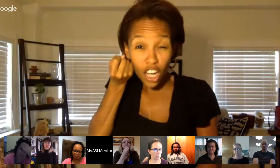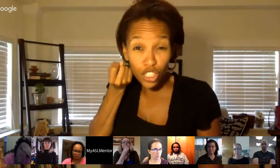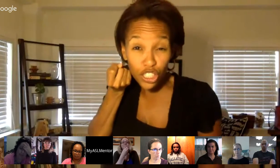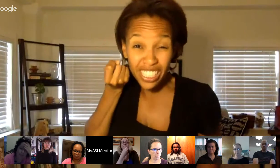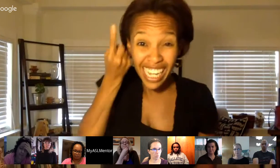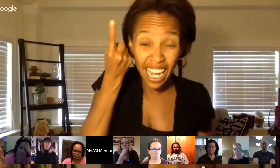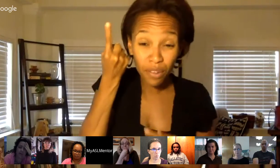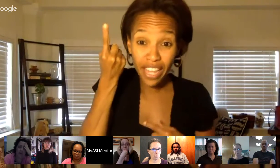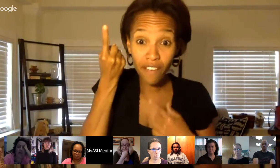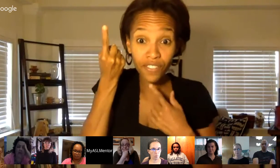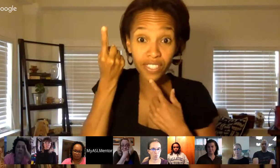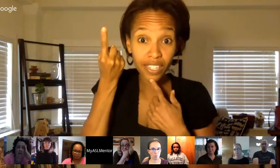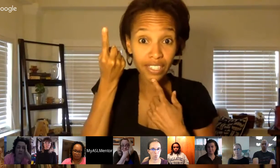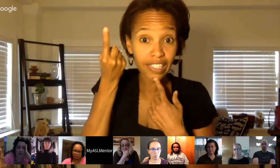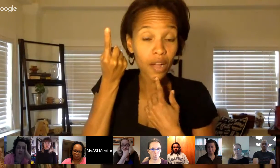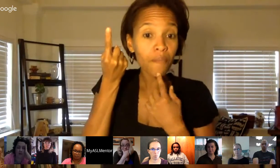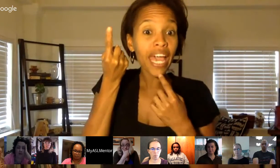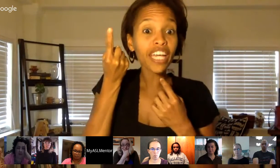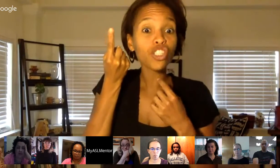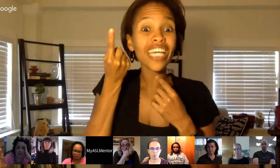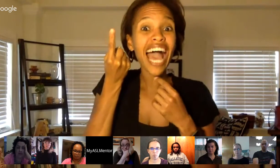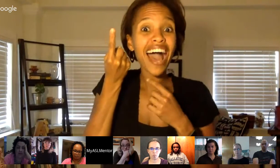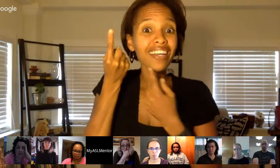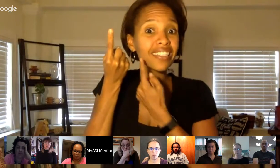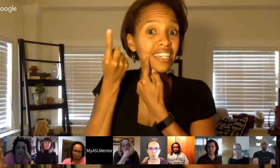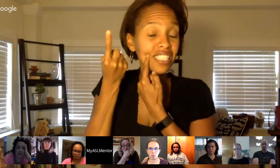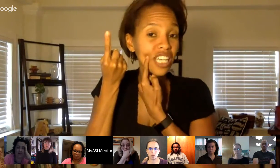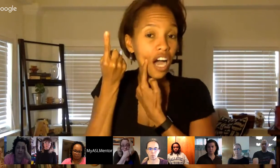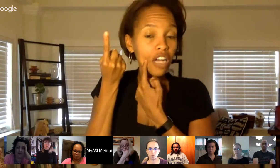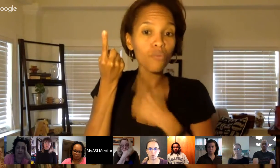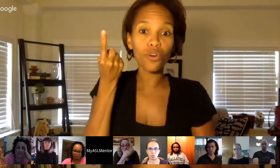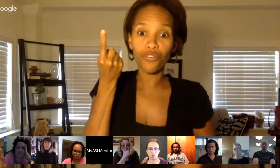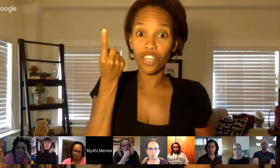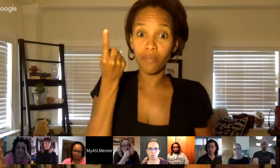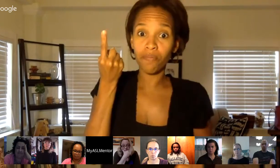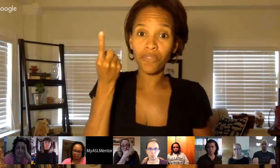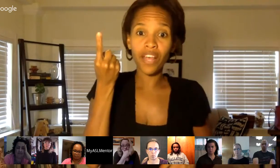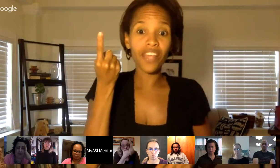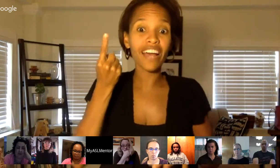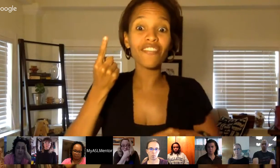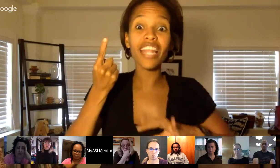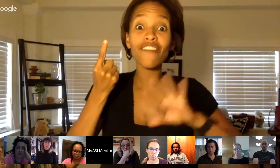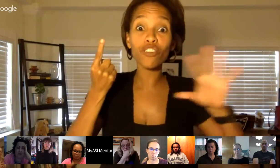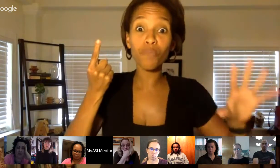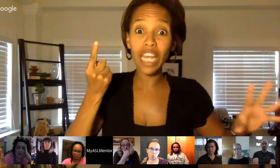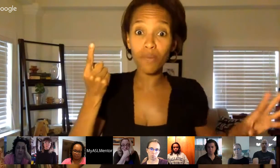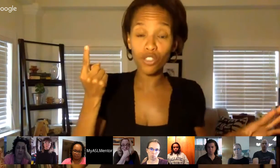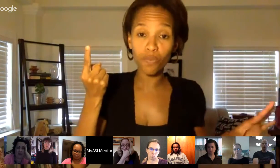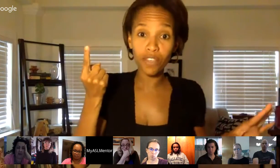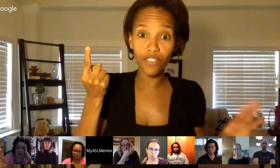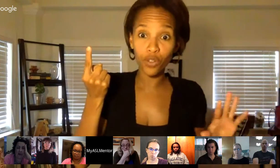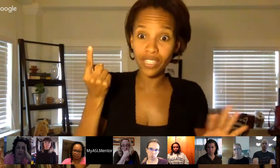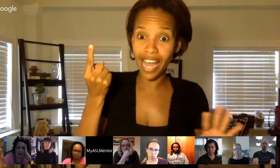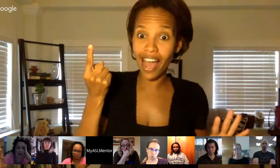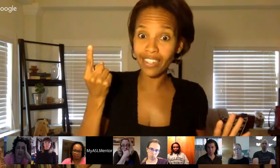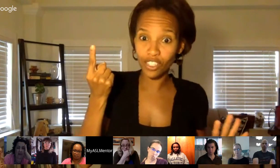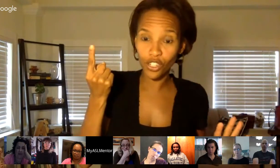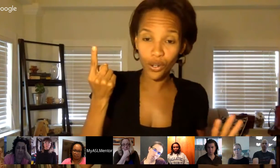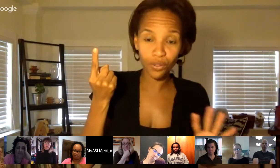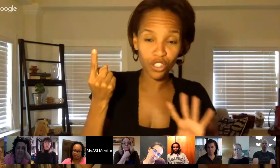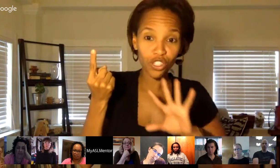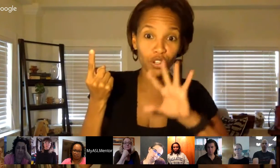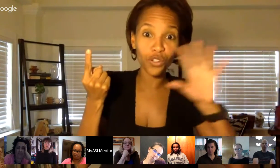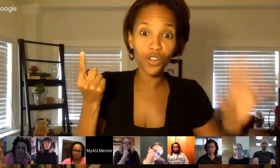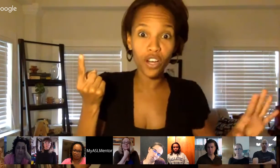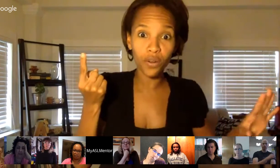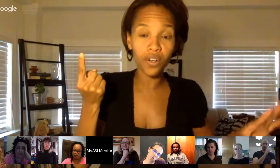signs understand with emphasis, and she adds a tongue morpheme that I've never been able to be fluent at,